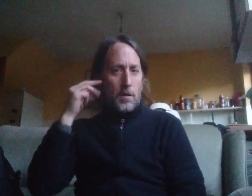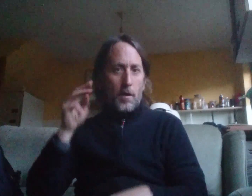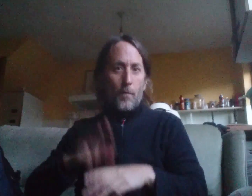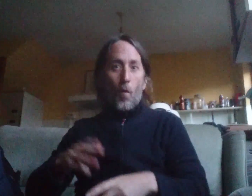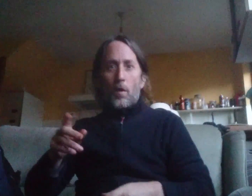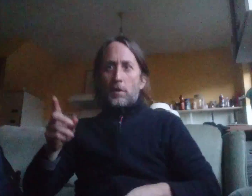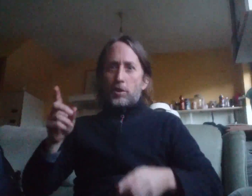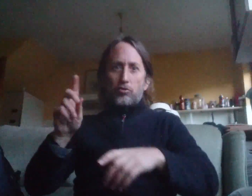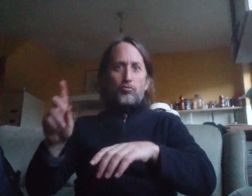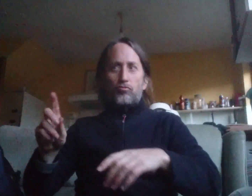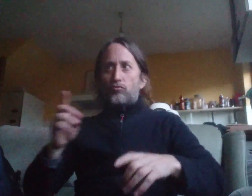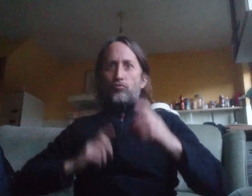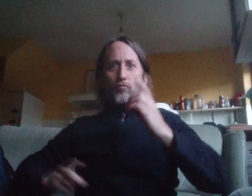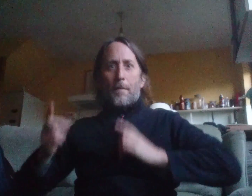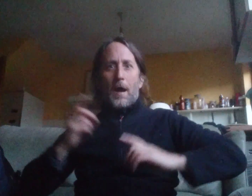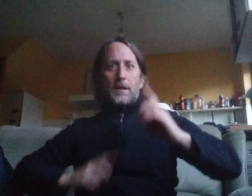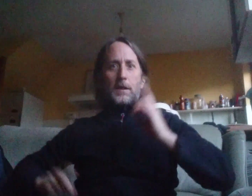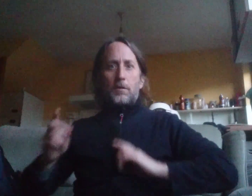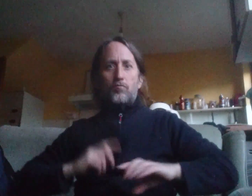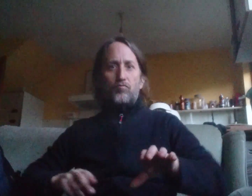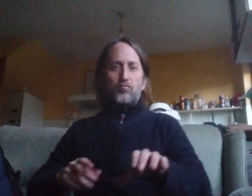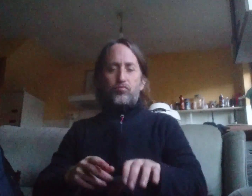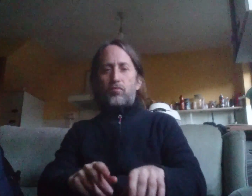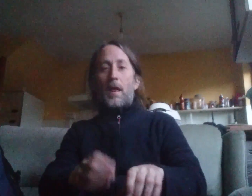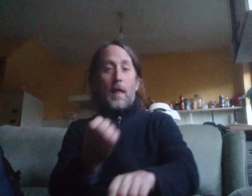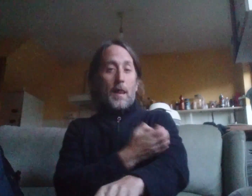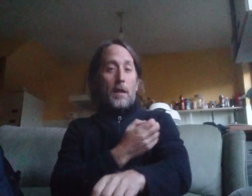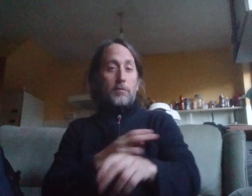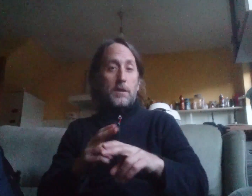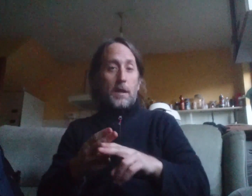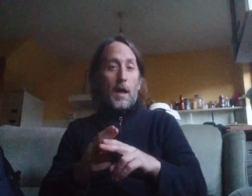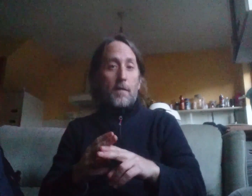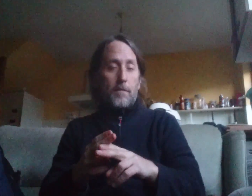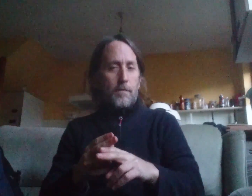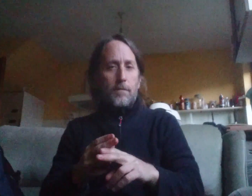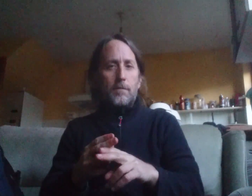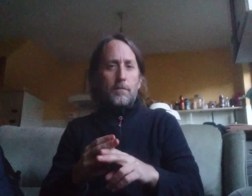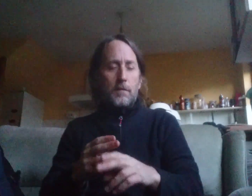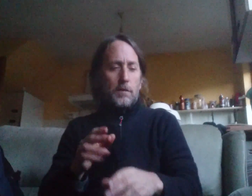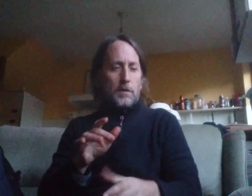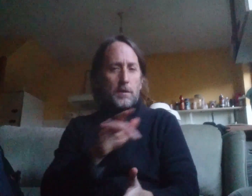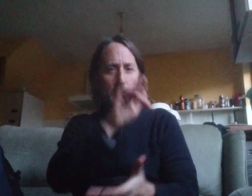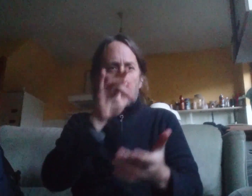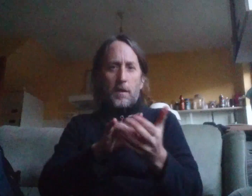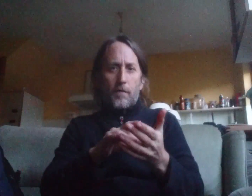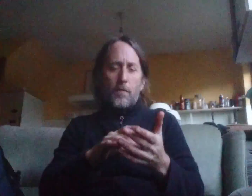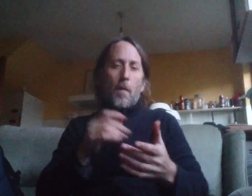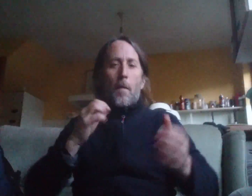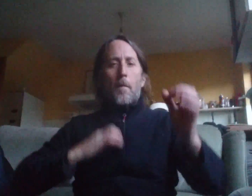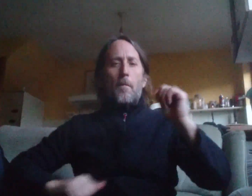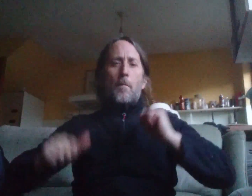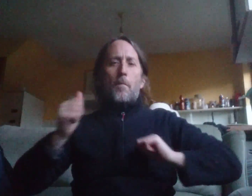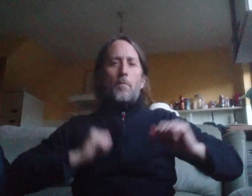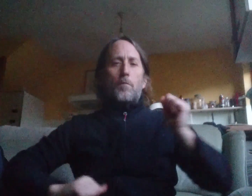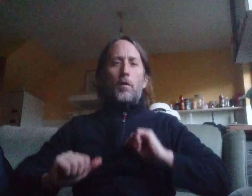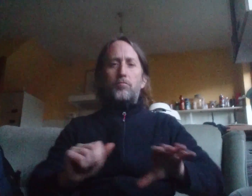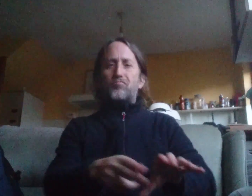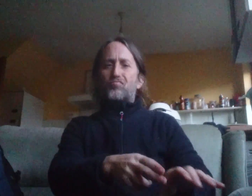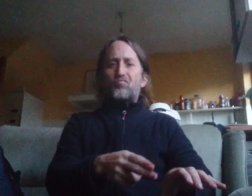hand, the electric knife embraces a central aspect of modernist kitsch. The display of